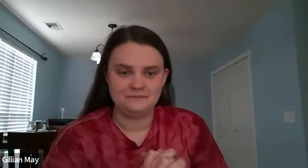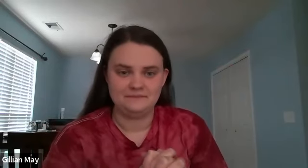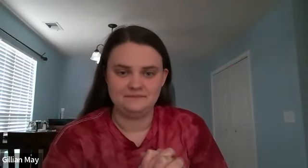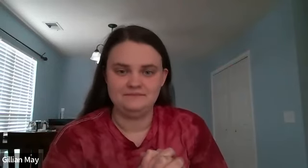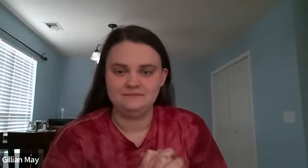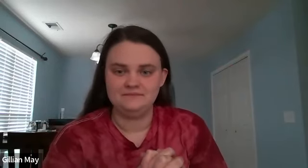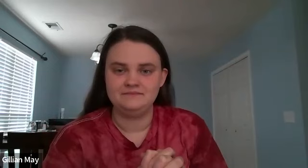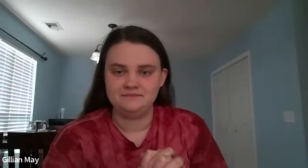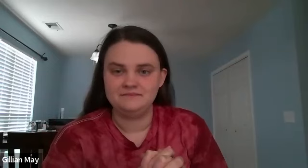Mm-hmm.